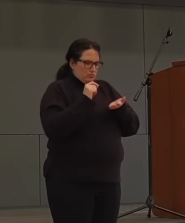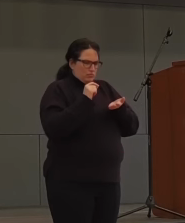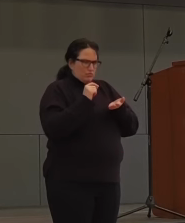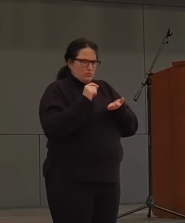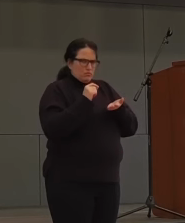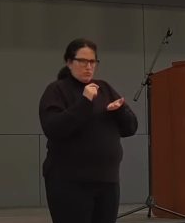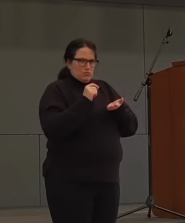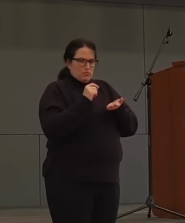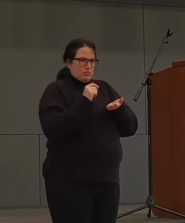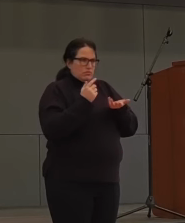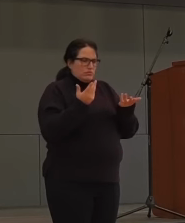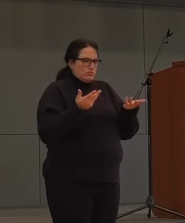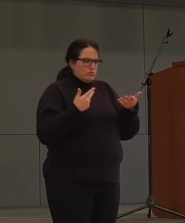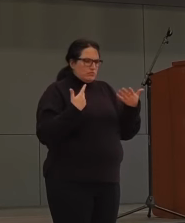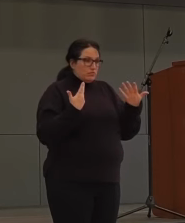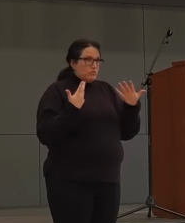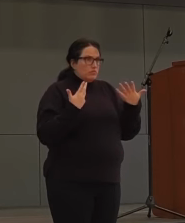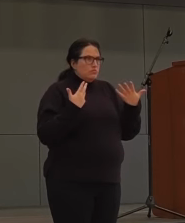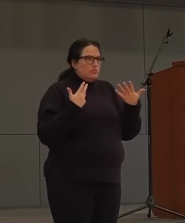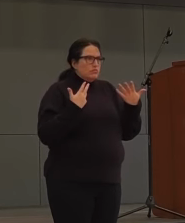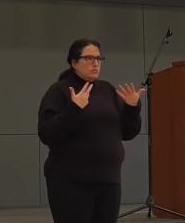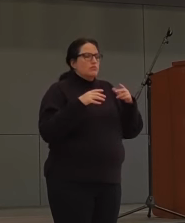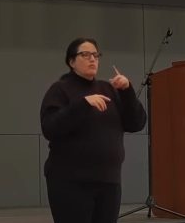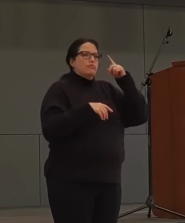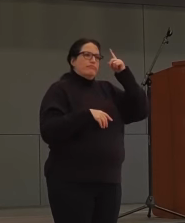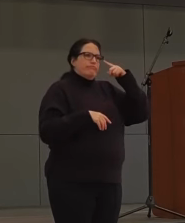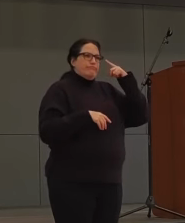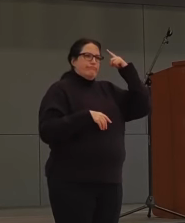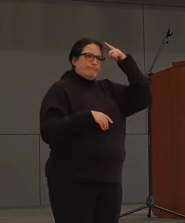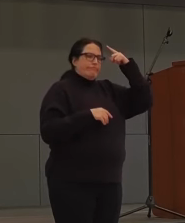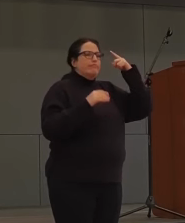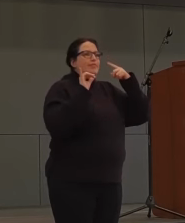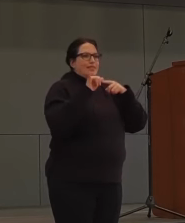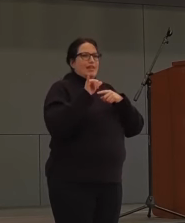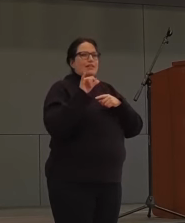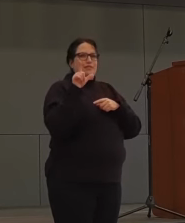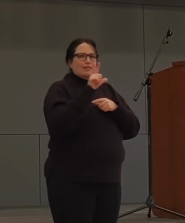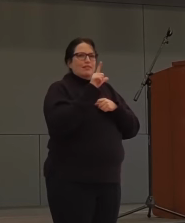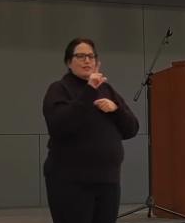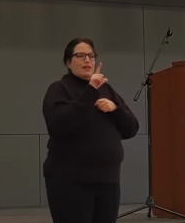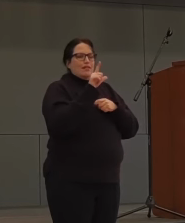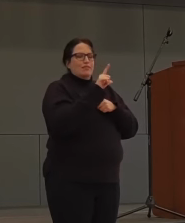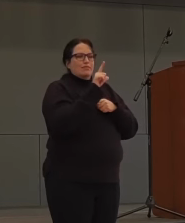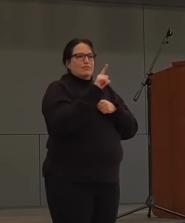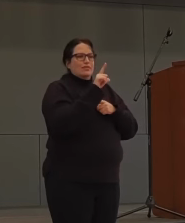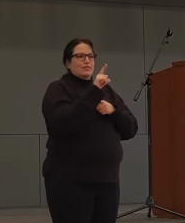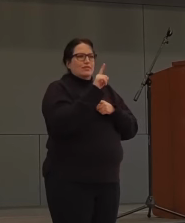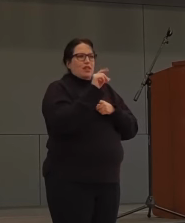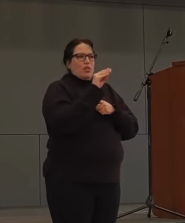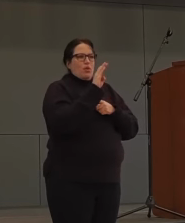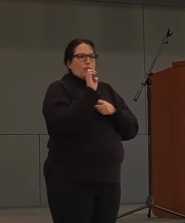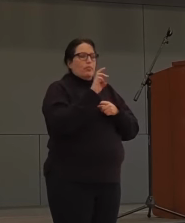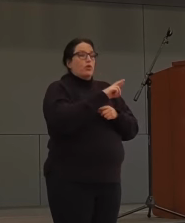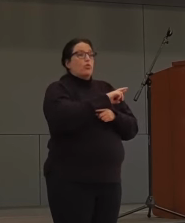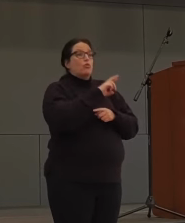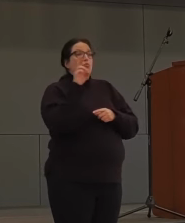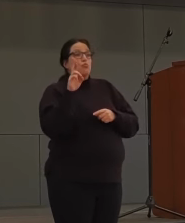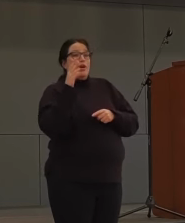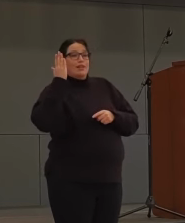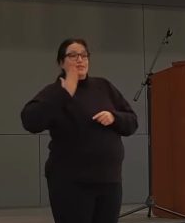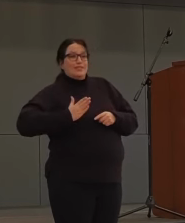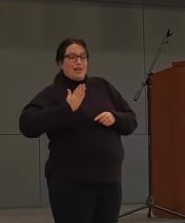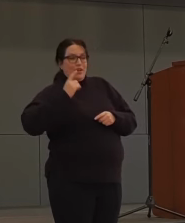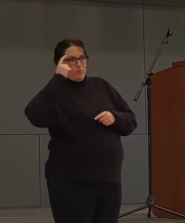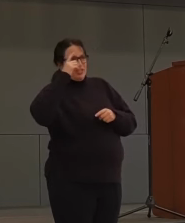skills. And again, these are things that a doctor has to diagnose, look at, and consider. The right side of the